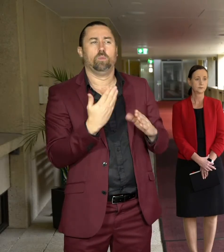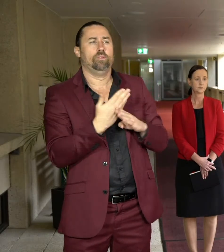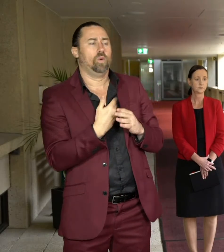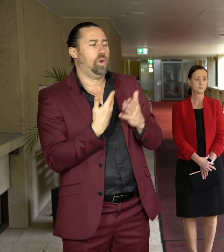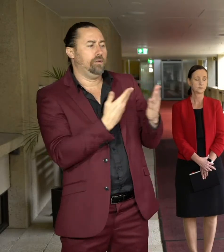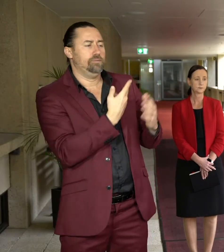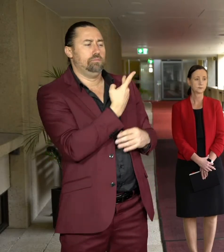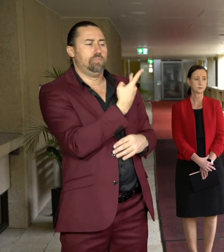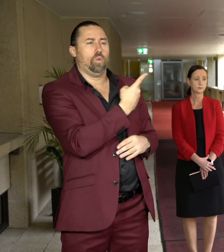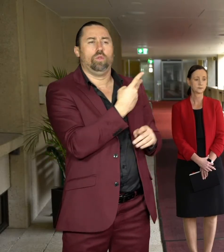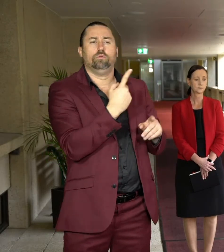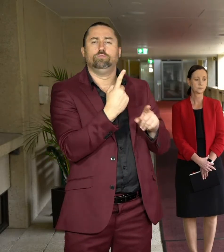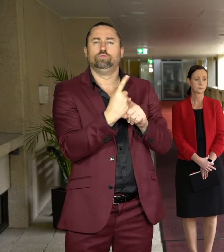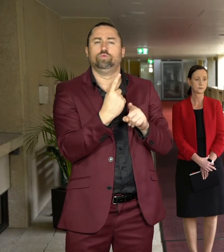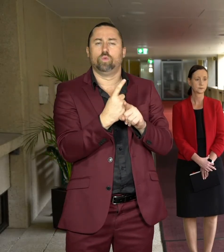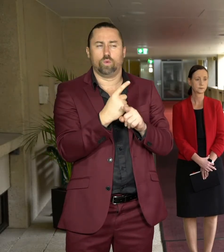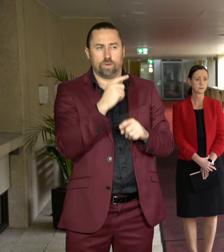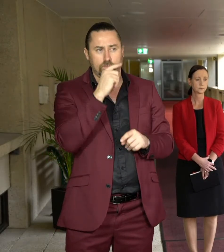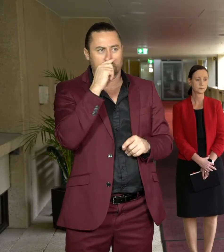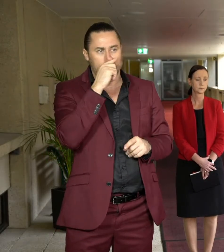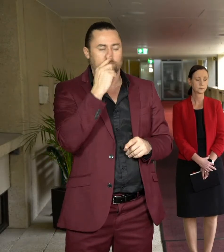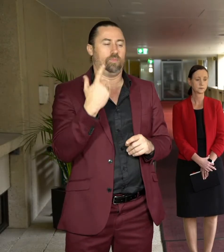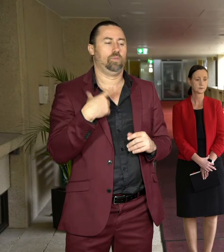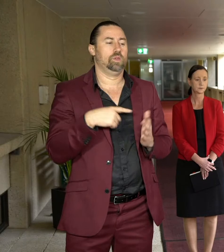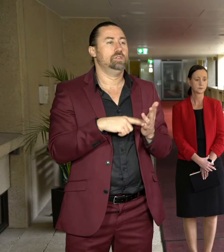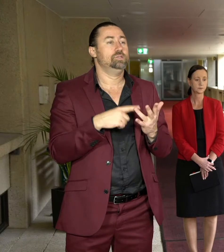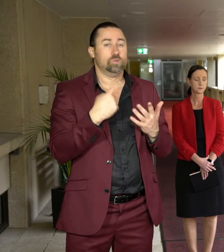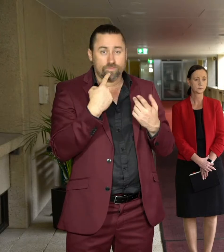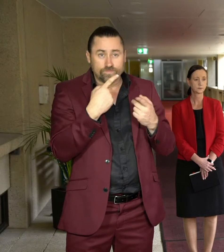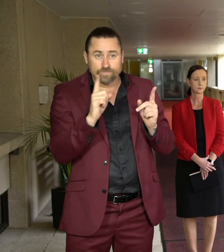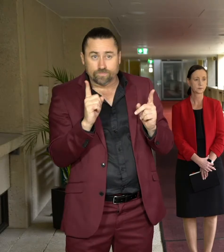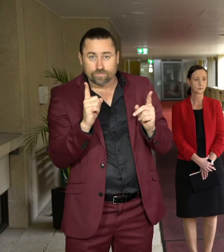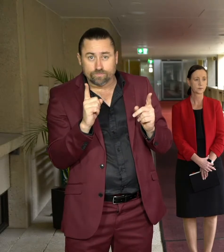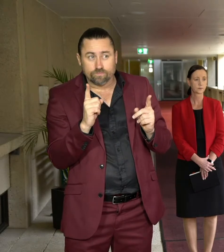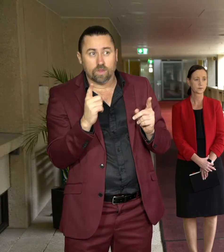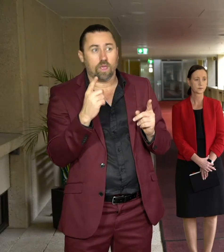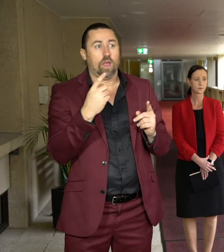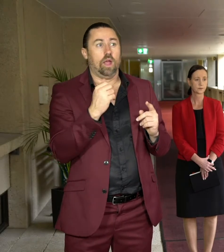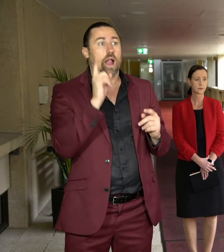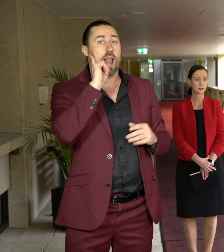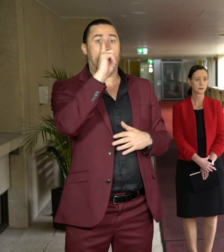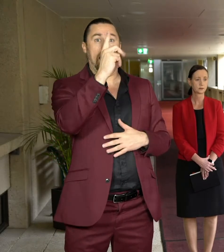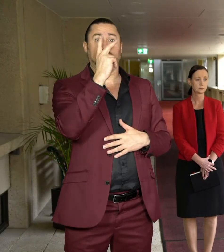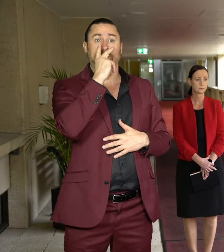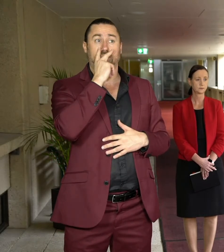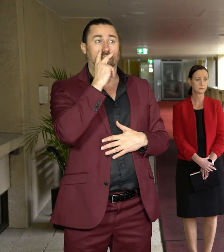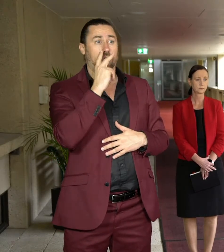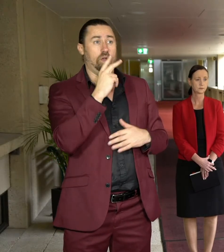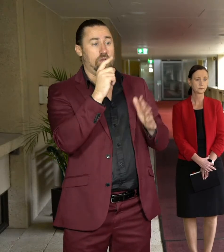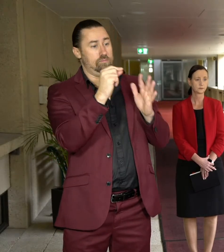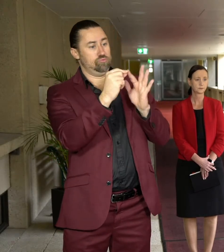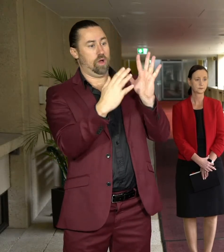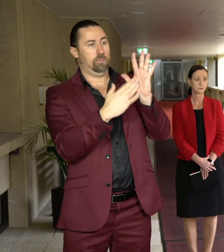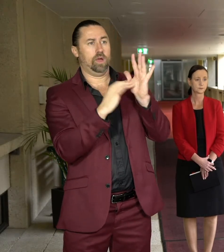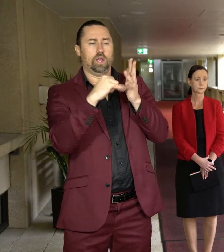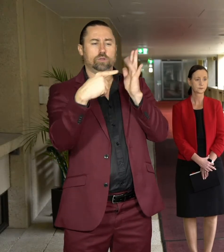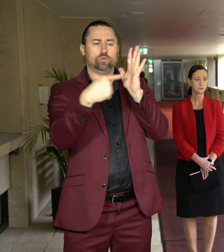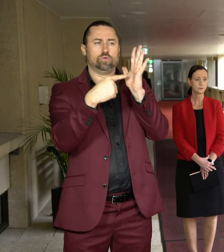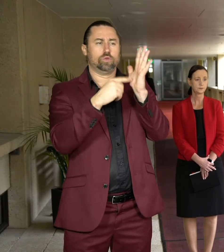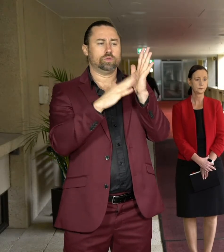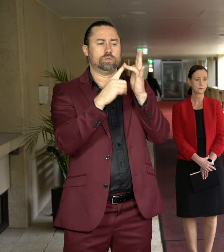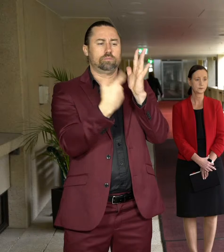and the Chief Health Officer, I just want to address the proposal received late last night from the Prime Minister for